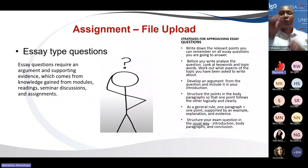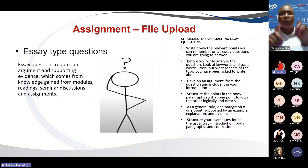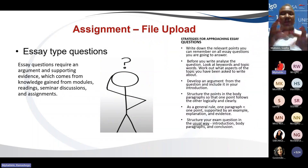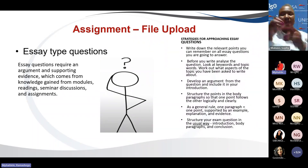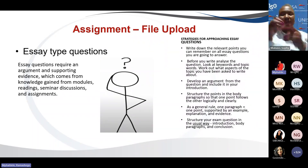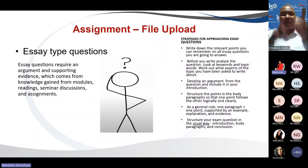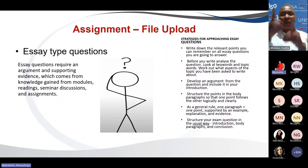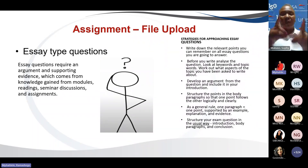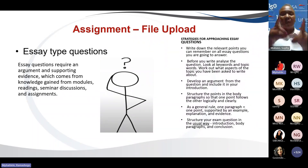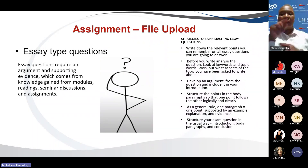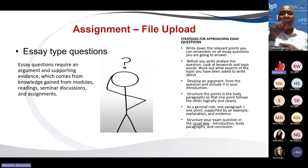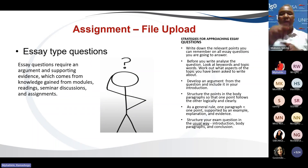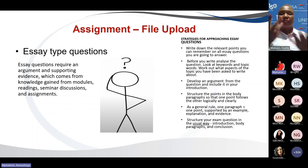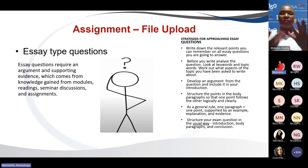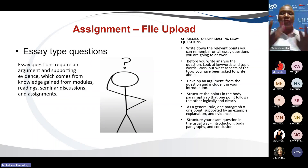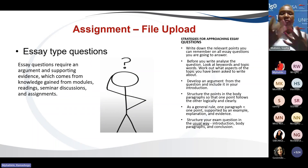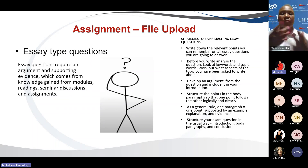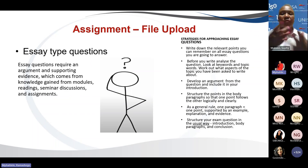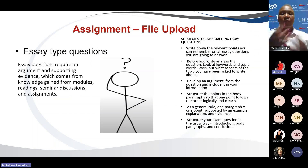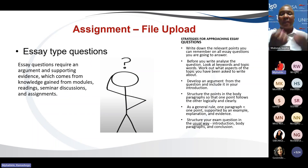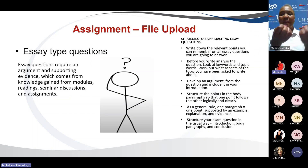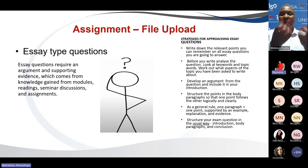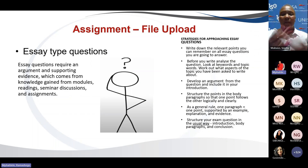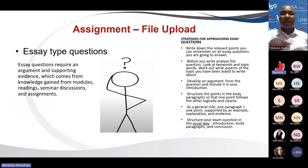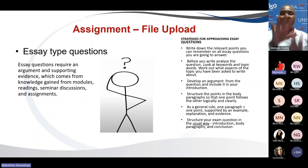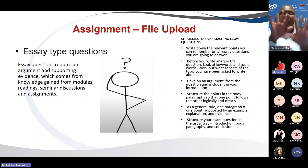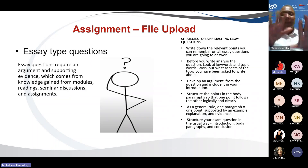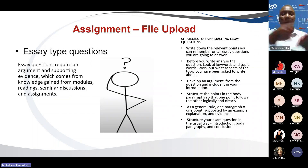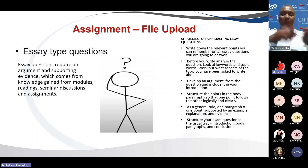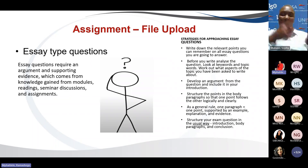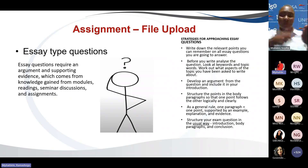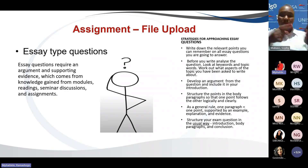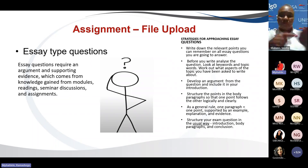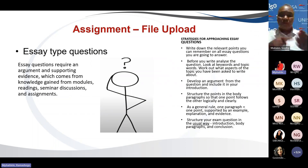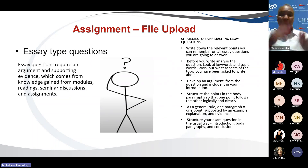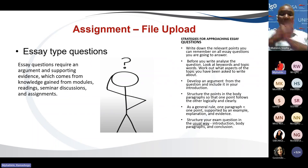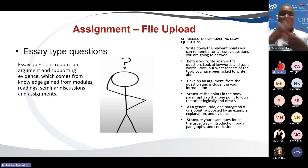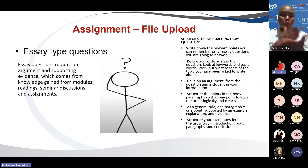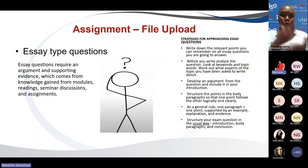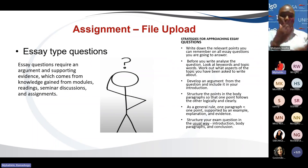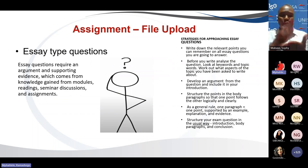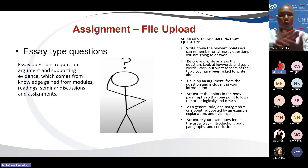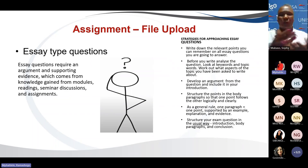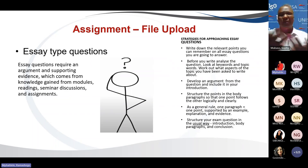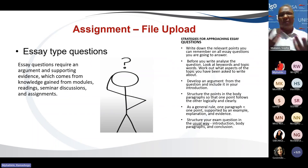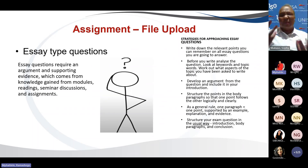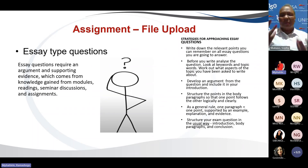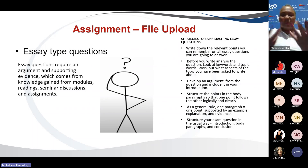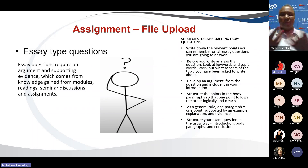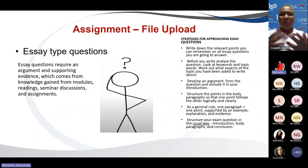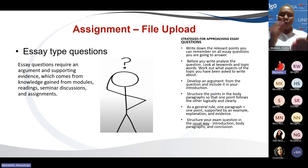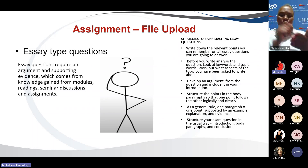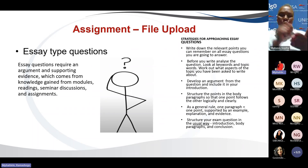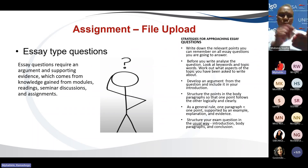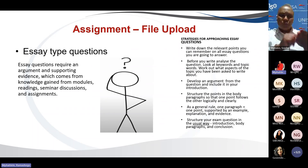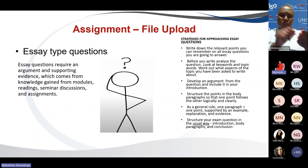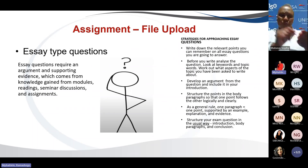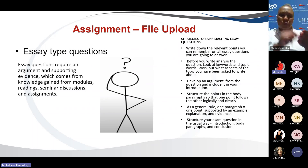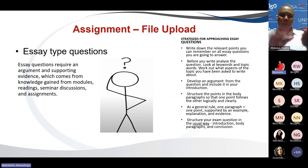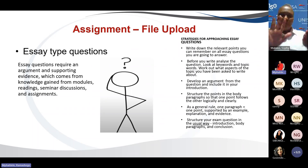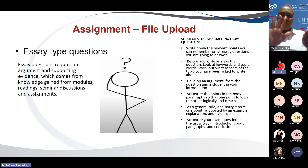discuss, it is allocated 10 marks. Make sure that at least you jot down